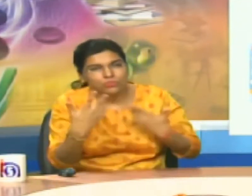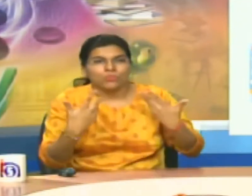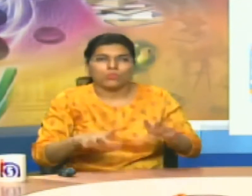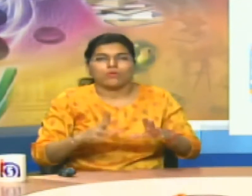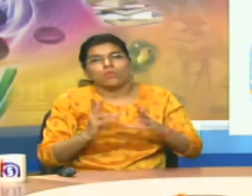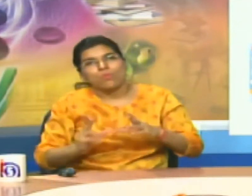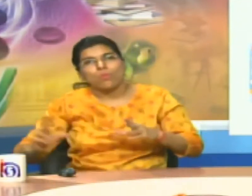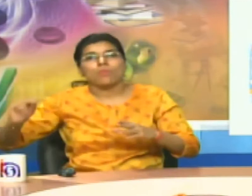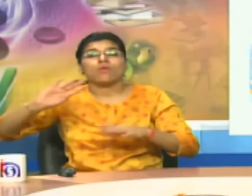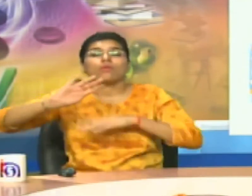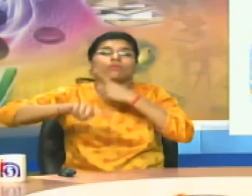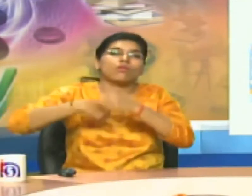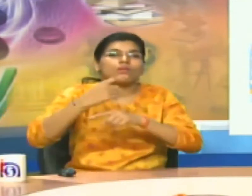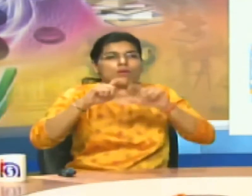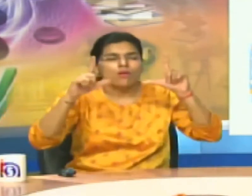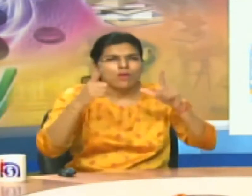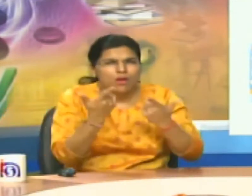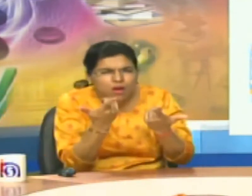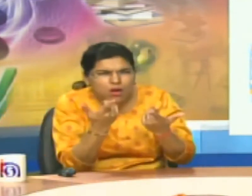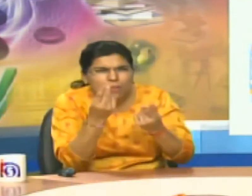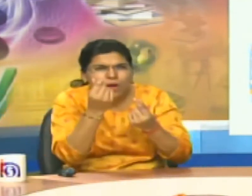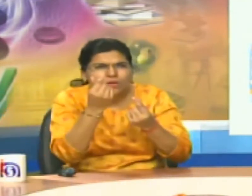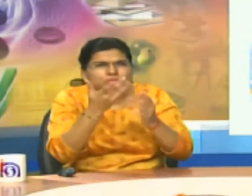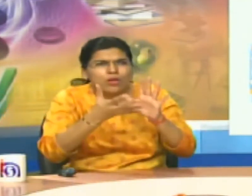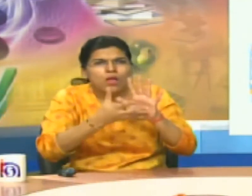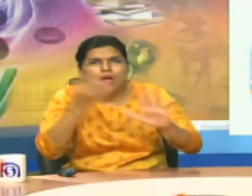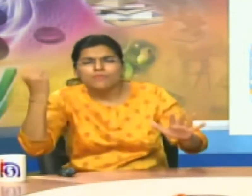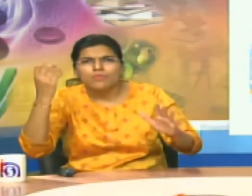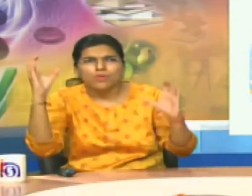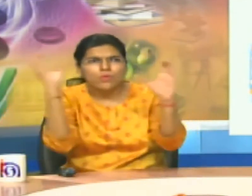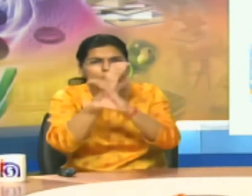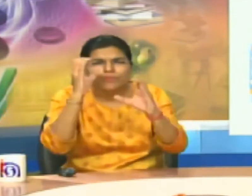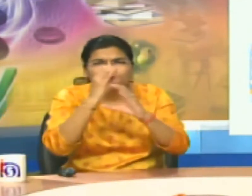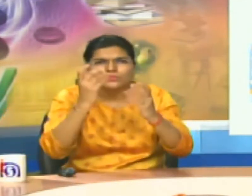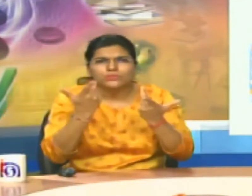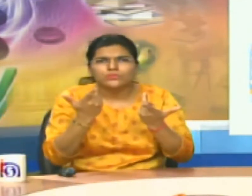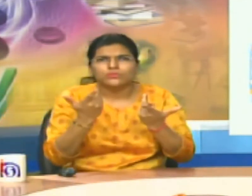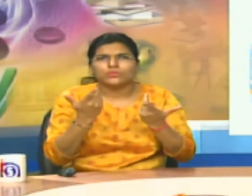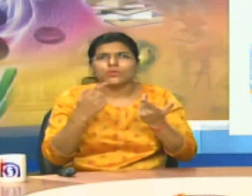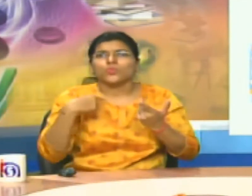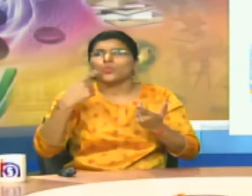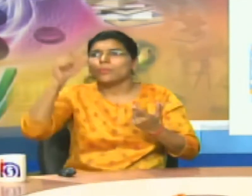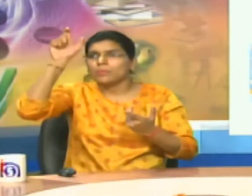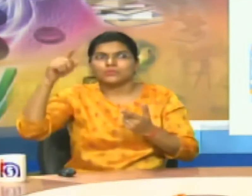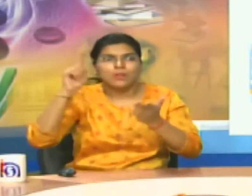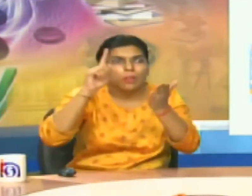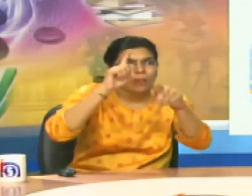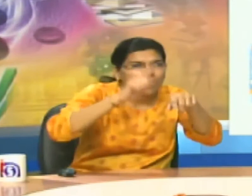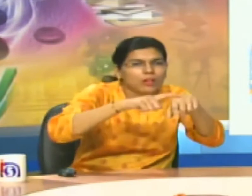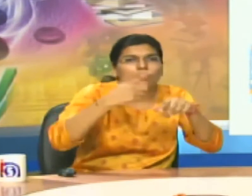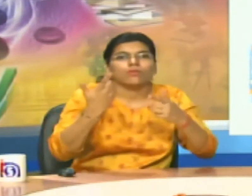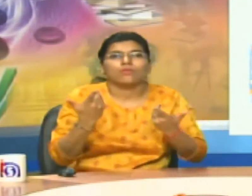anything, and just make some changes and go away, then who will get